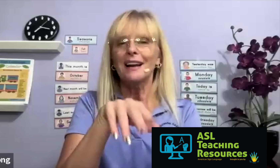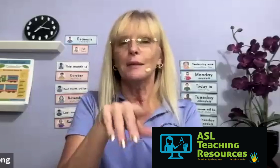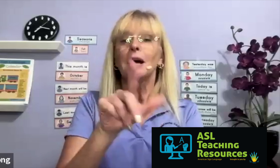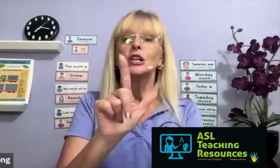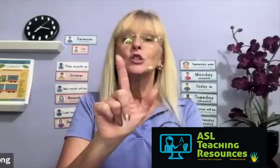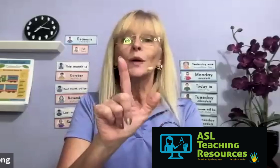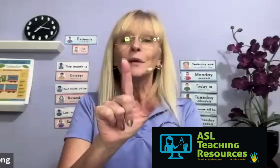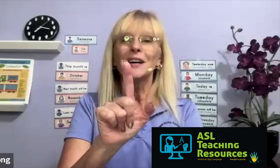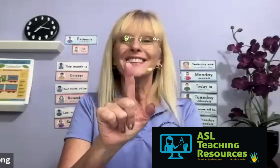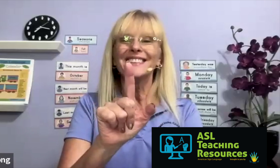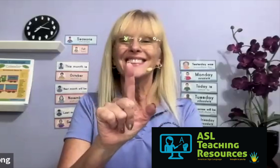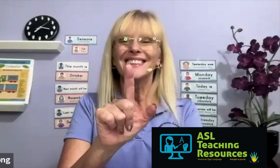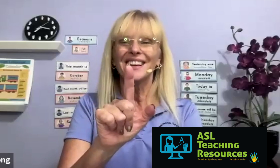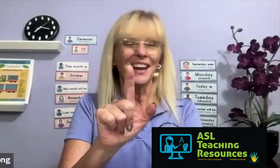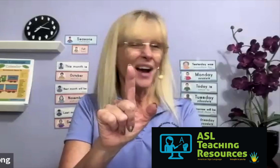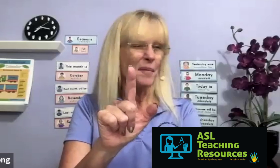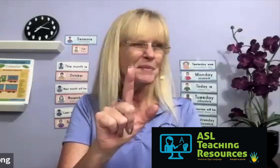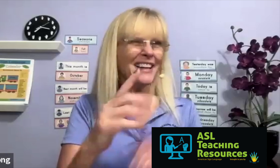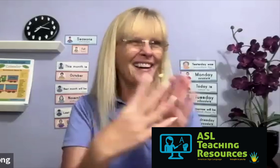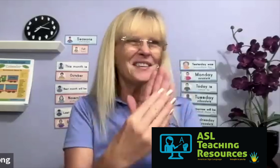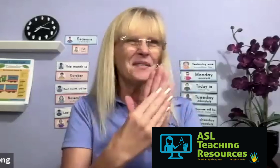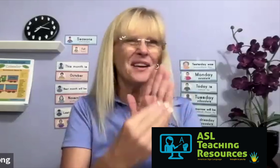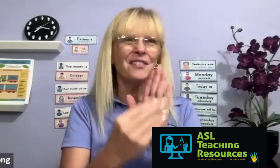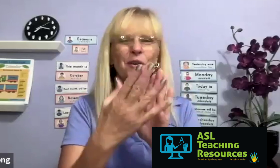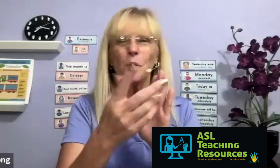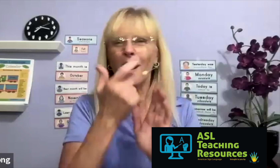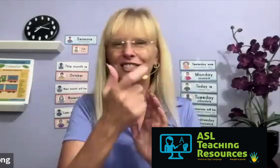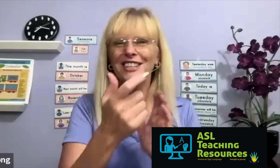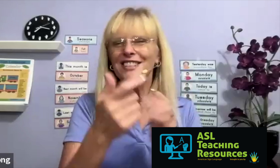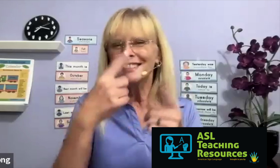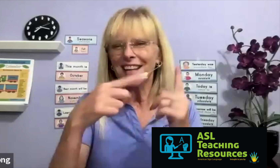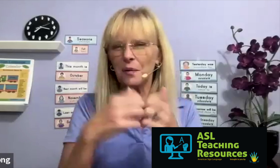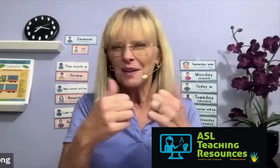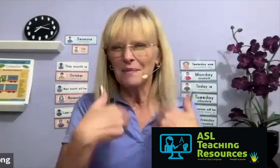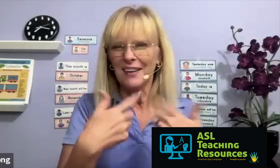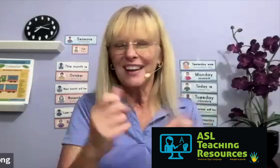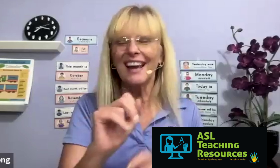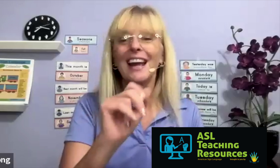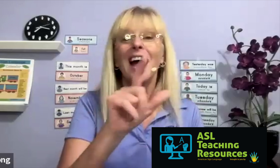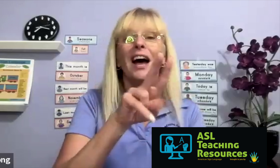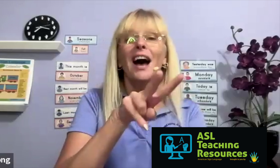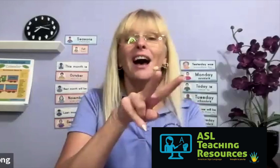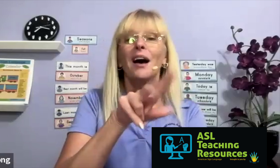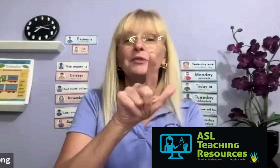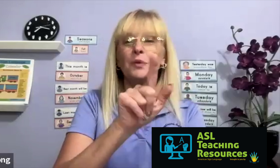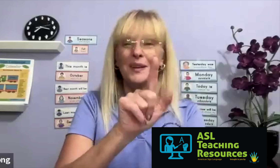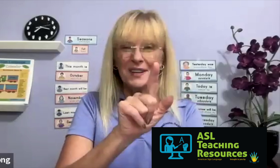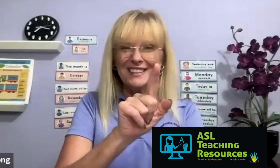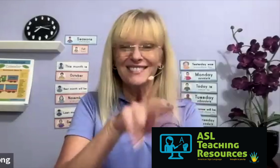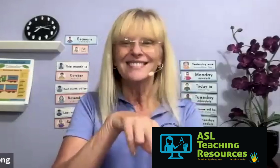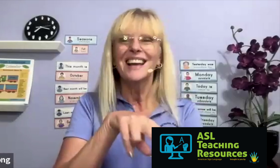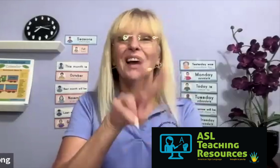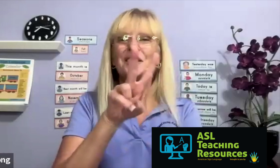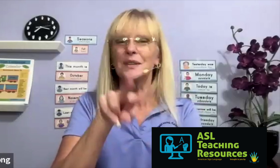up. 21. Okay, copy me now. If you're watching, just sign with me, okay? 21,